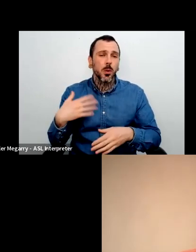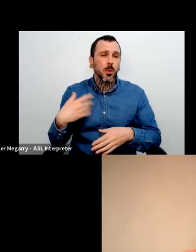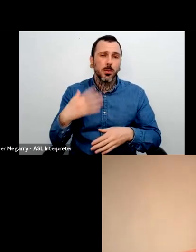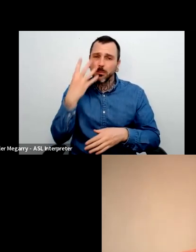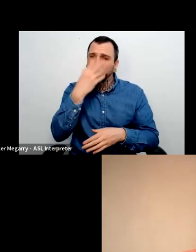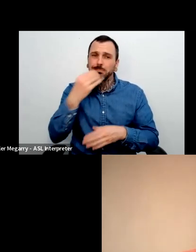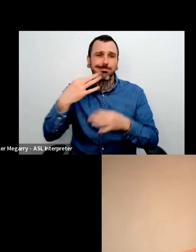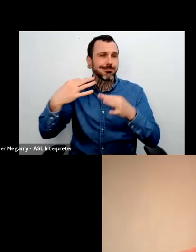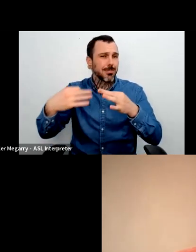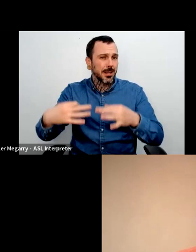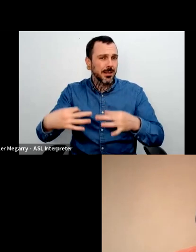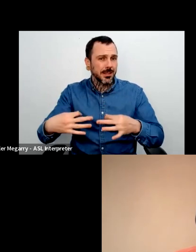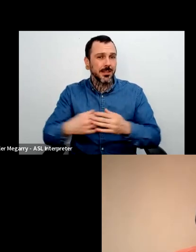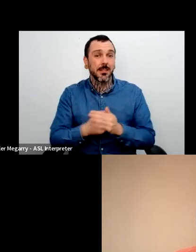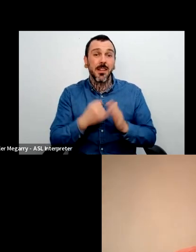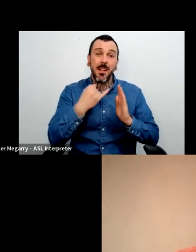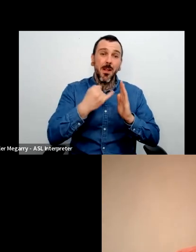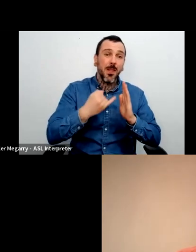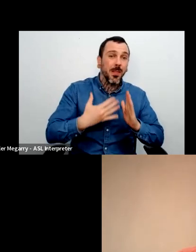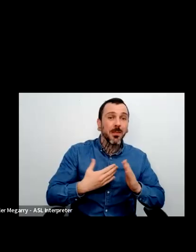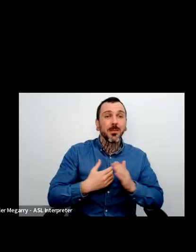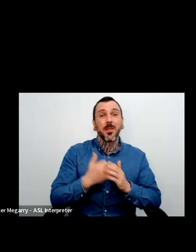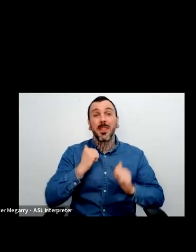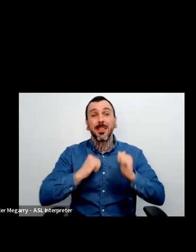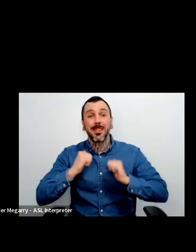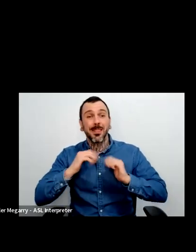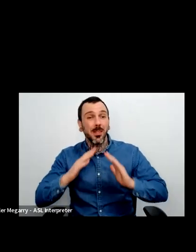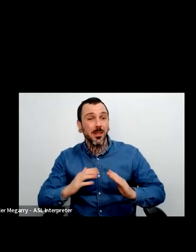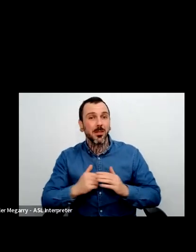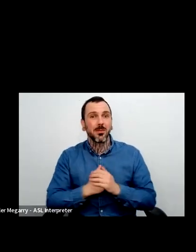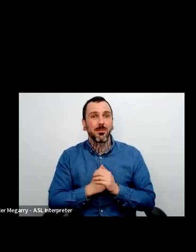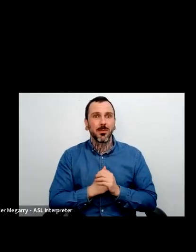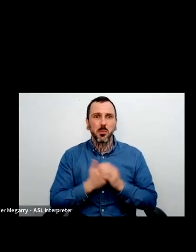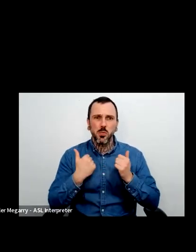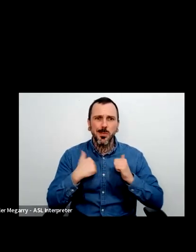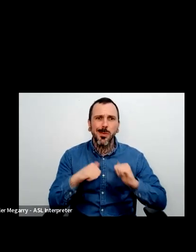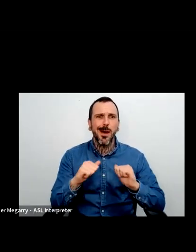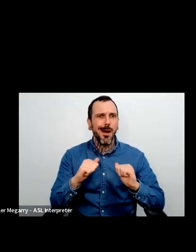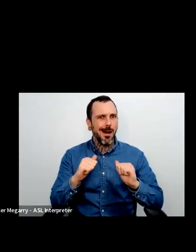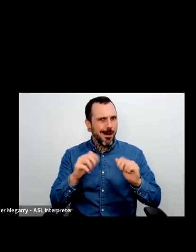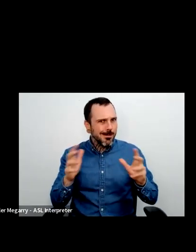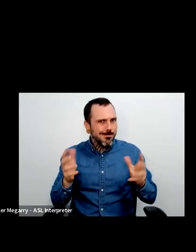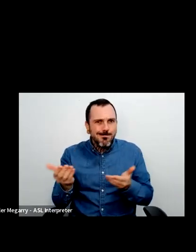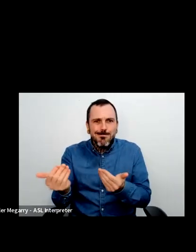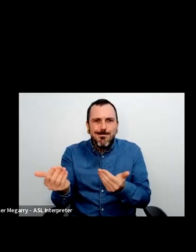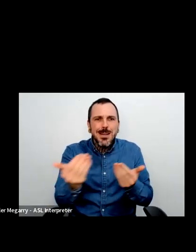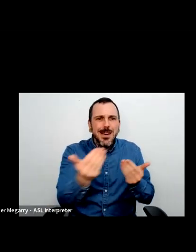for artists creating theater, or just as we try to gather again. We certainly